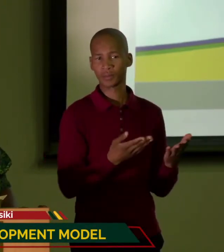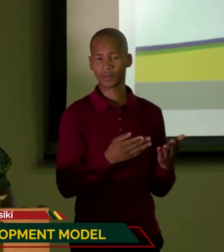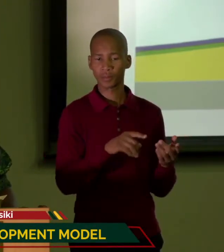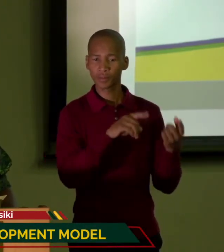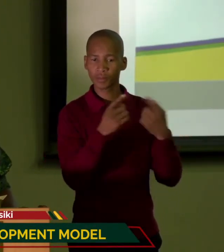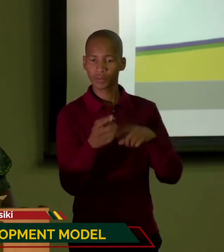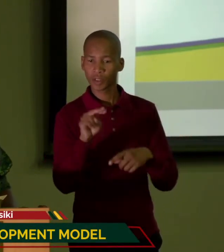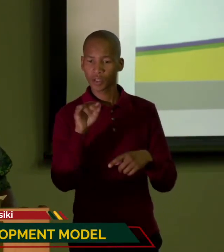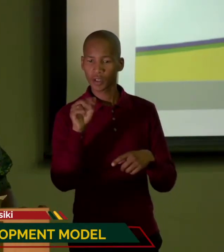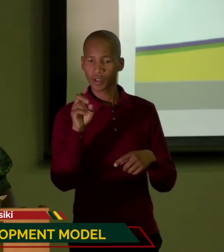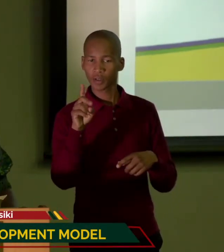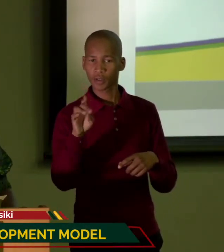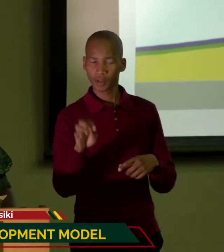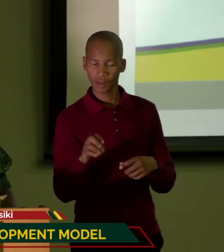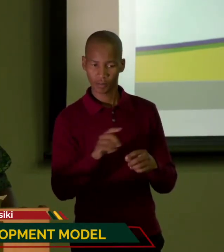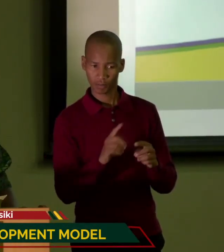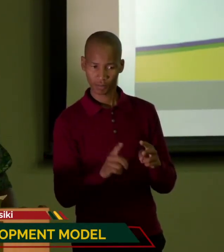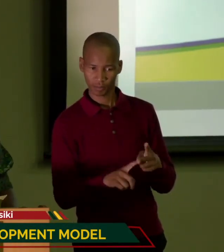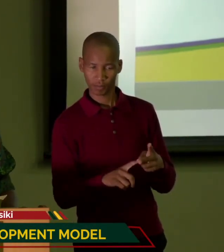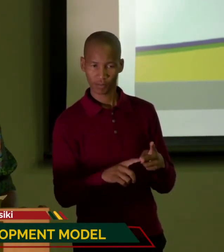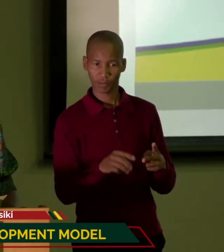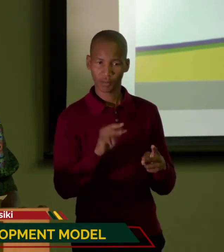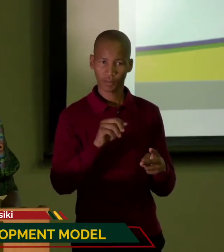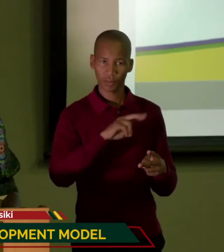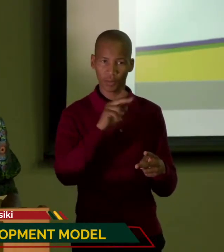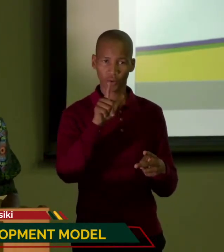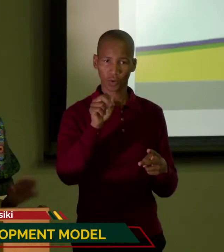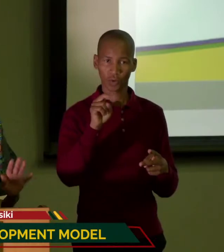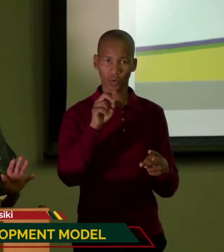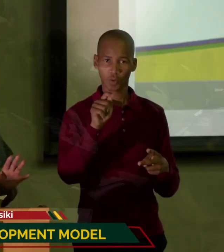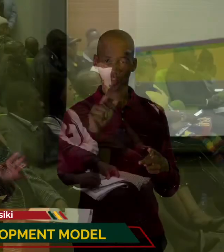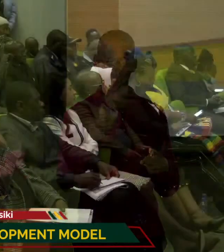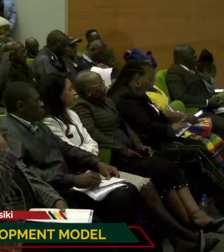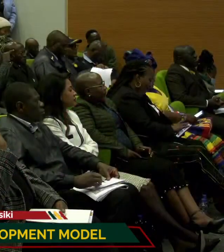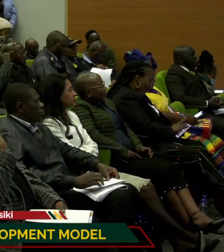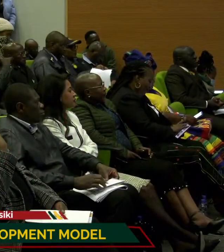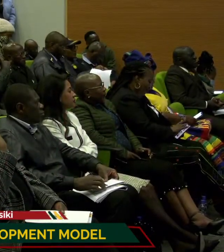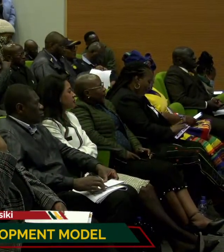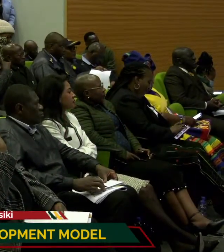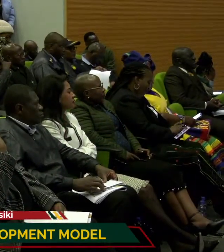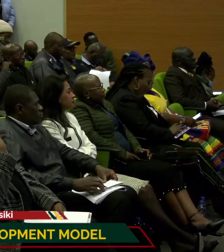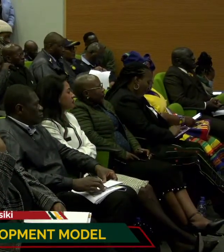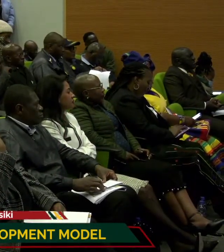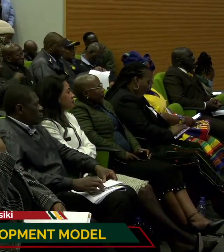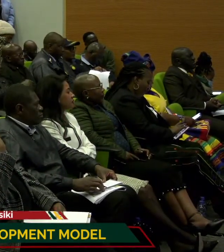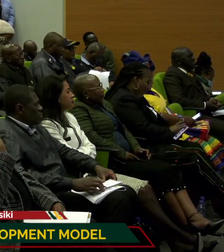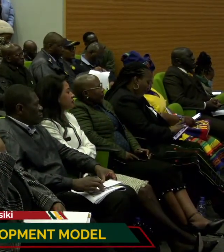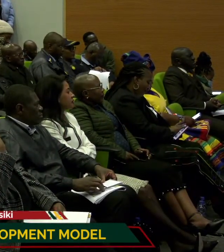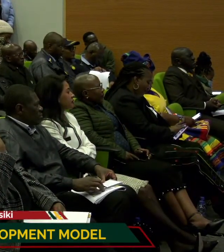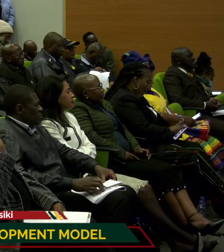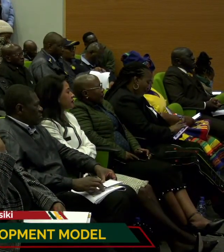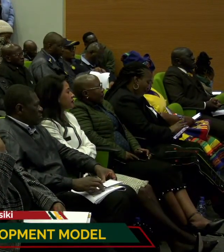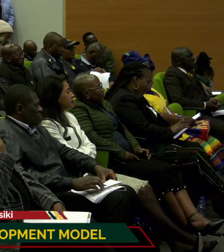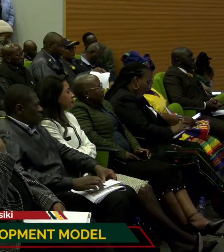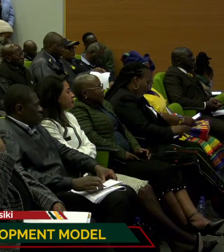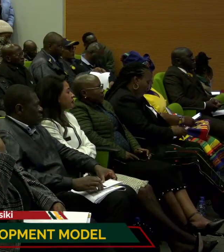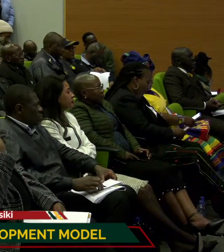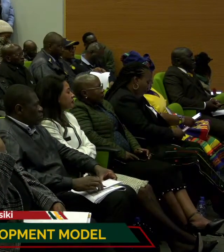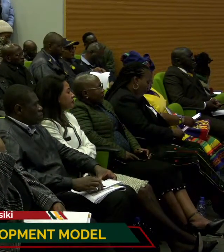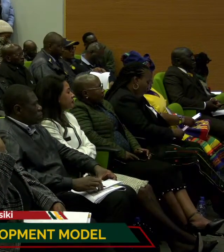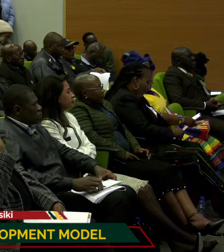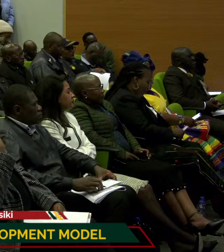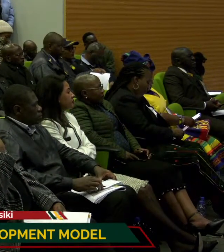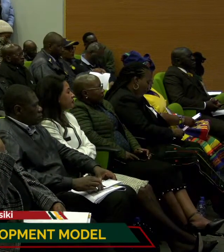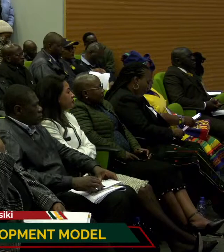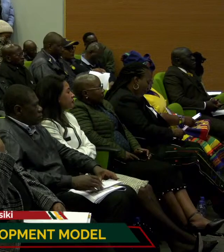elandelayo mhlonto uze ePort St John's uvele uzibone phofu uba ziyalingana zonke